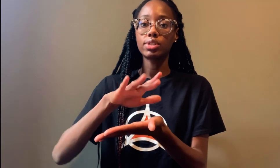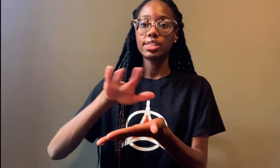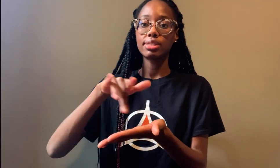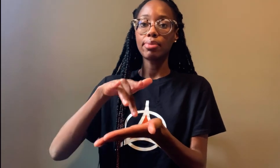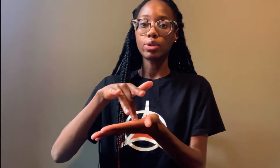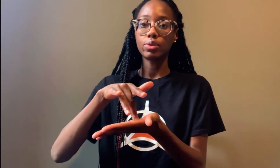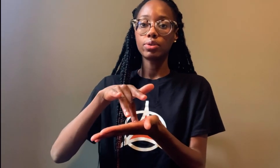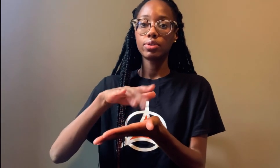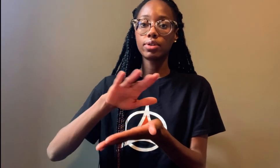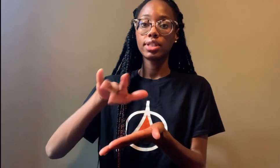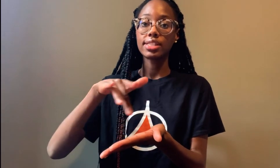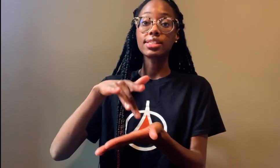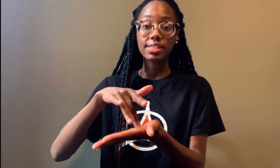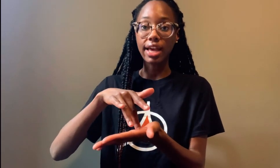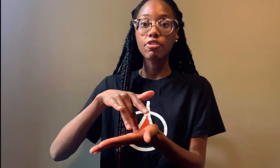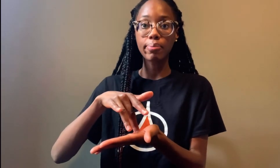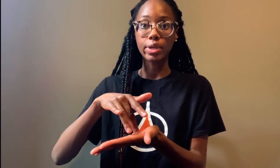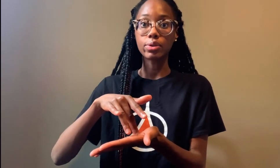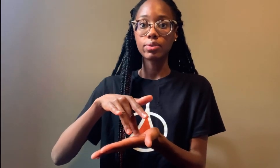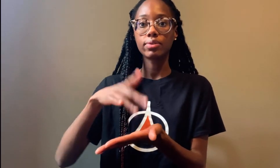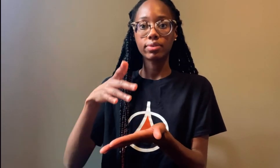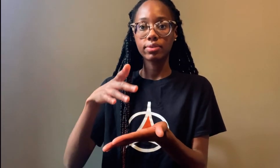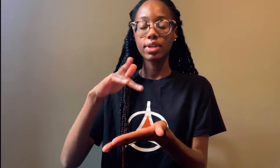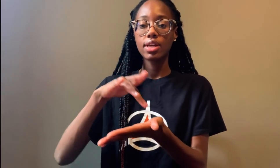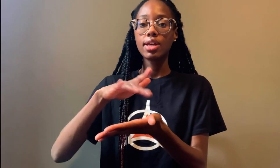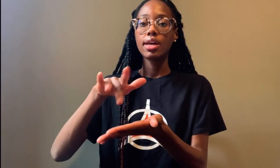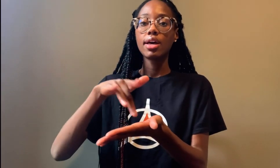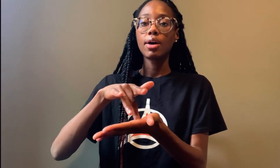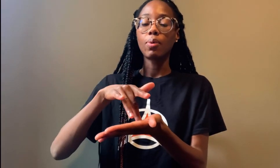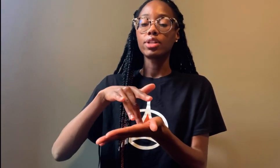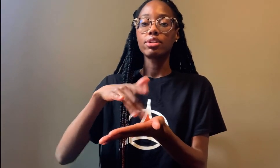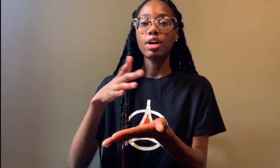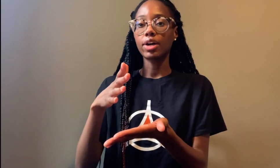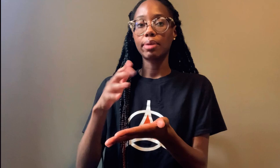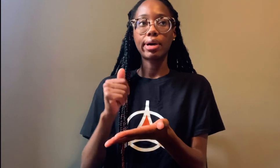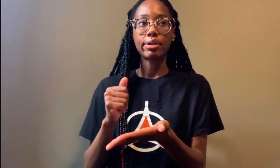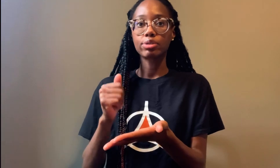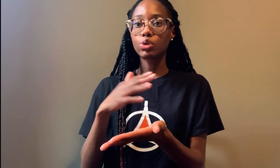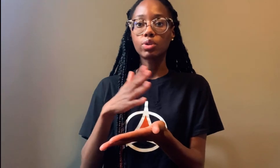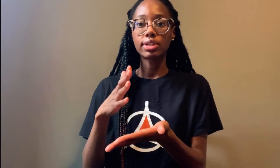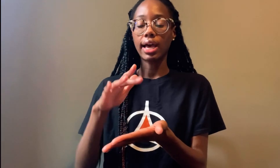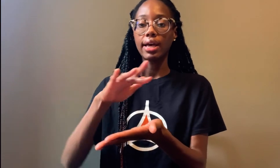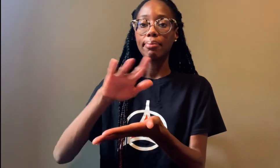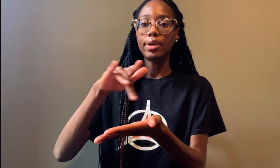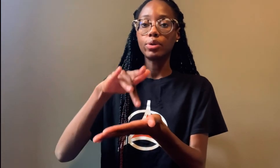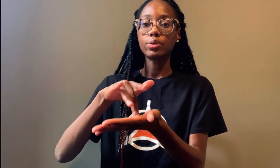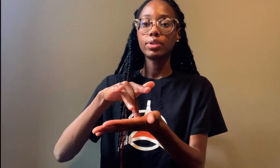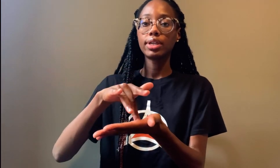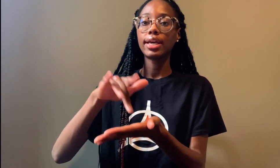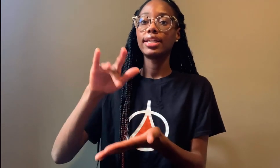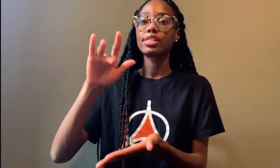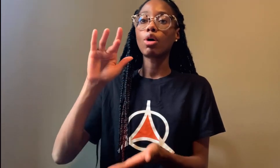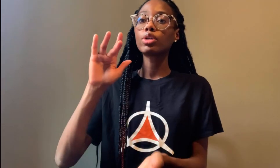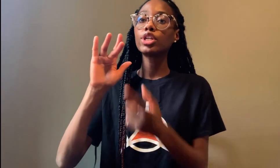is middle. This is the sign for middle. Whether you're talking about school or not, middle. And it's only